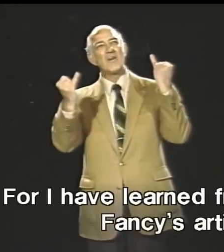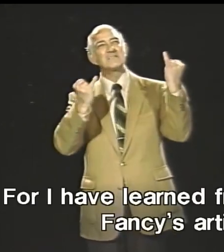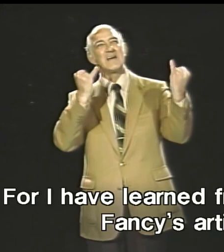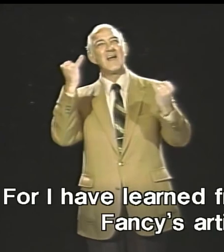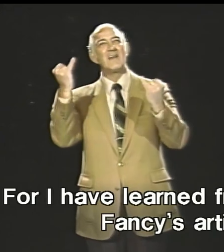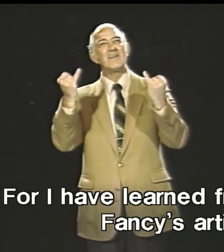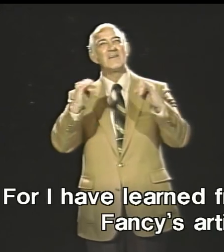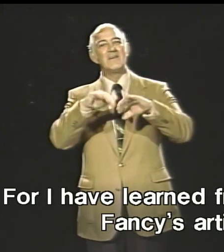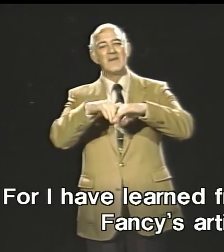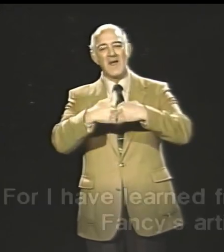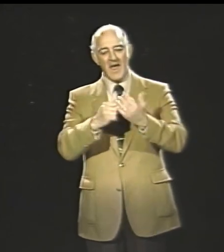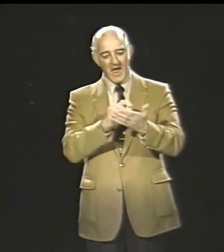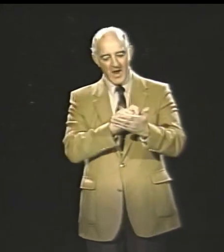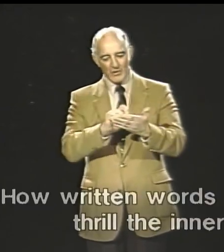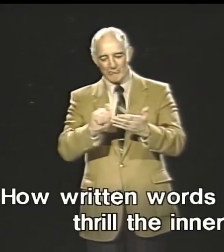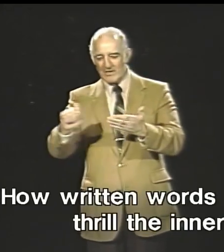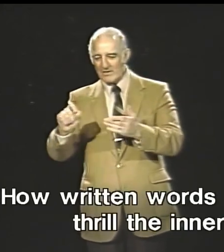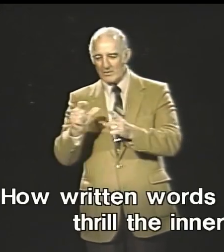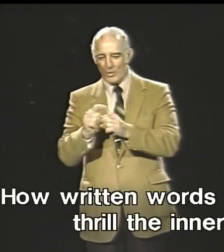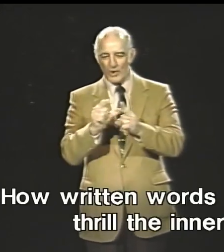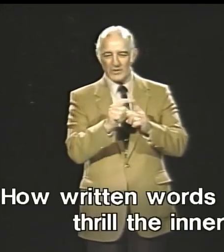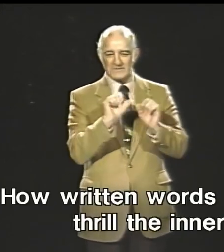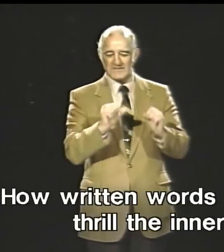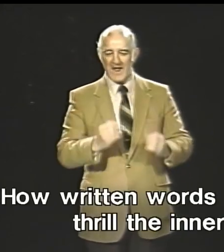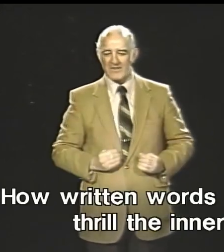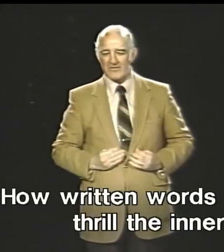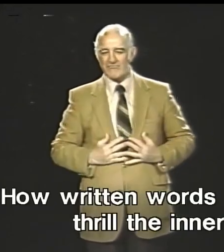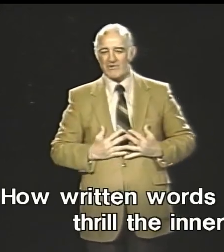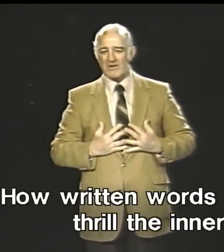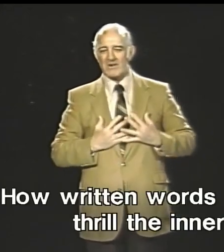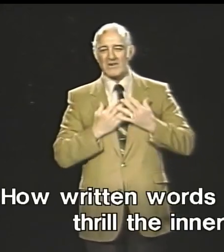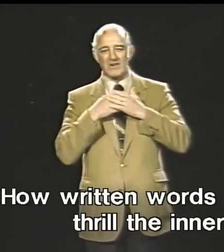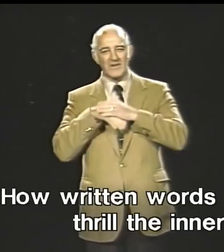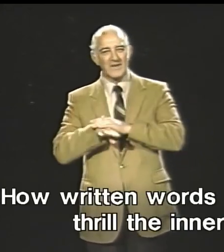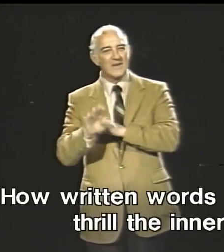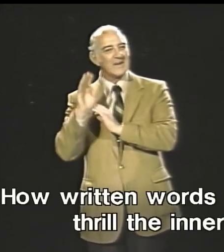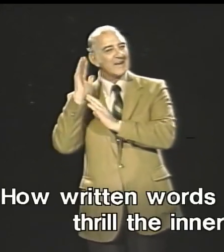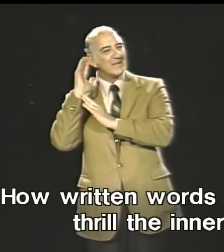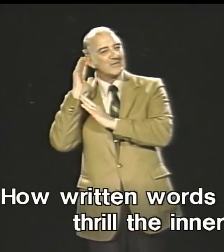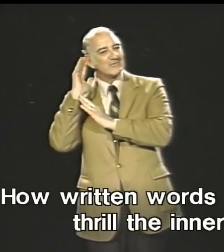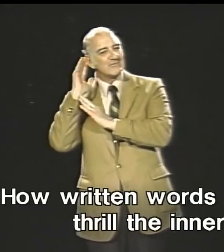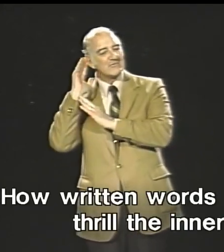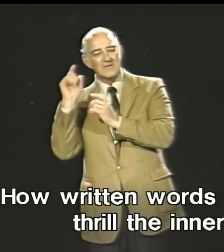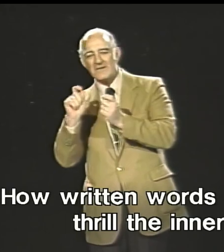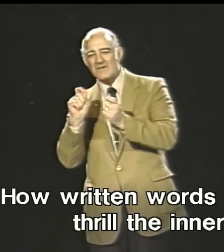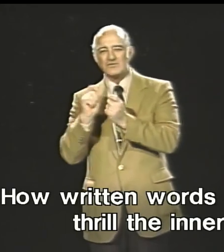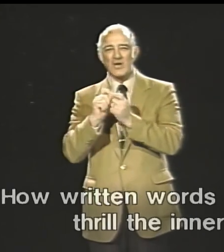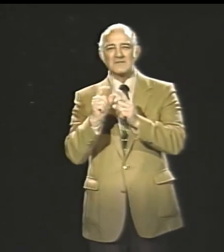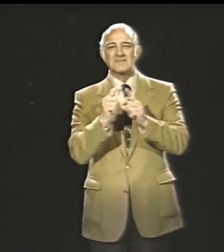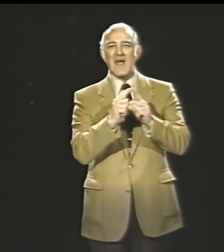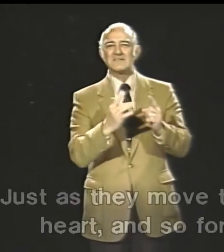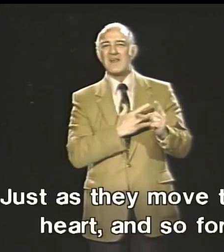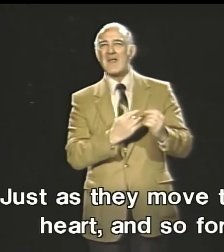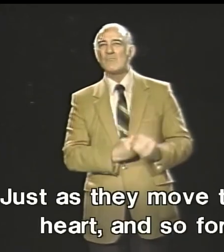artisan how written words can thrill the inner ear, just as